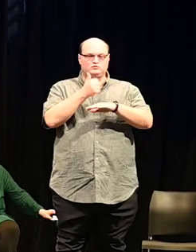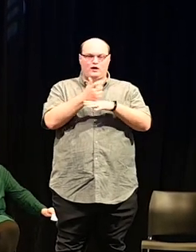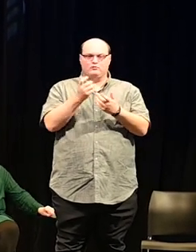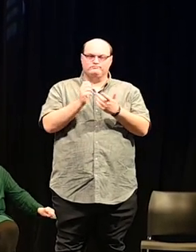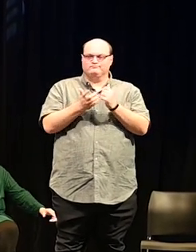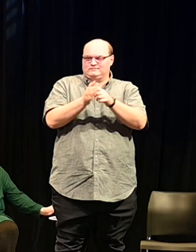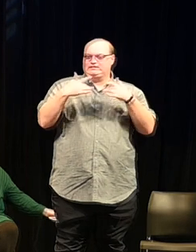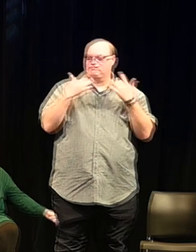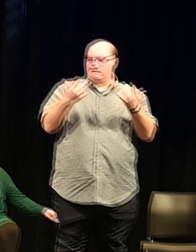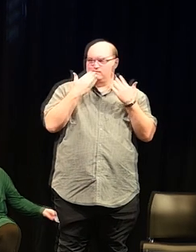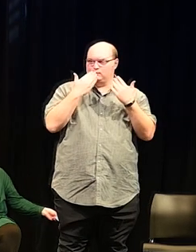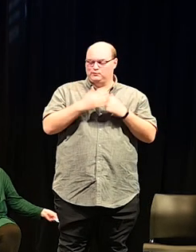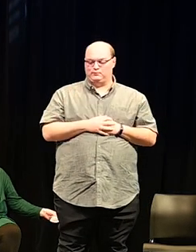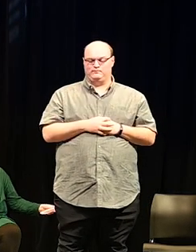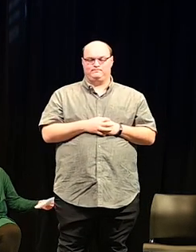stage.